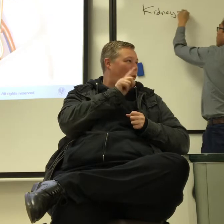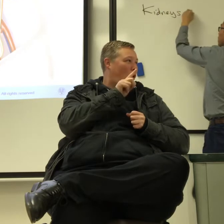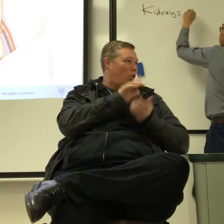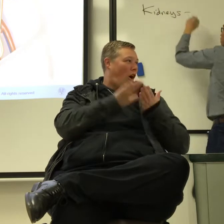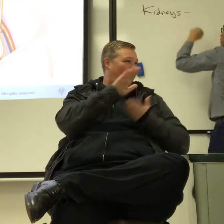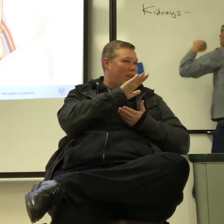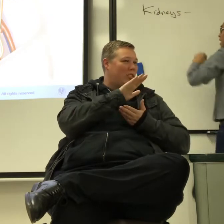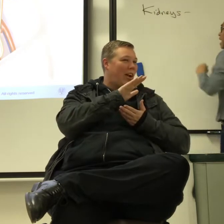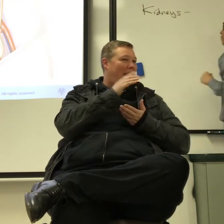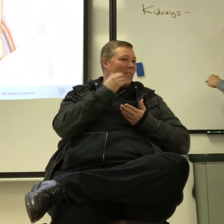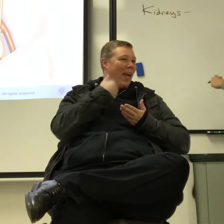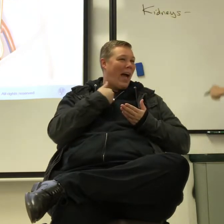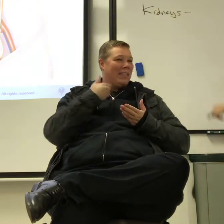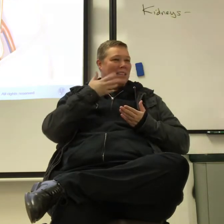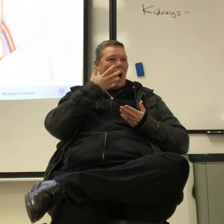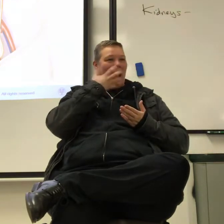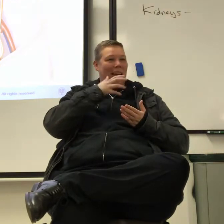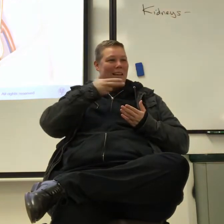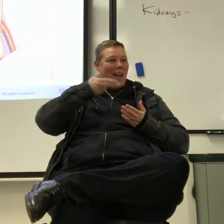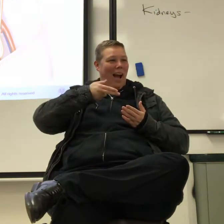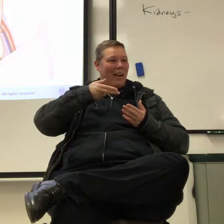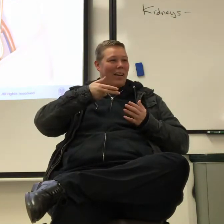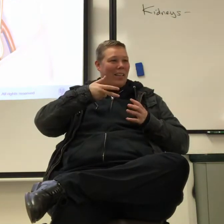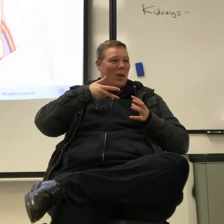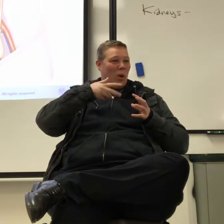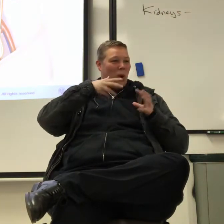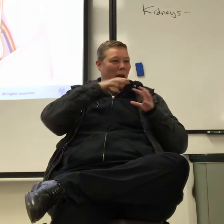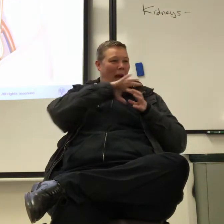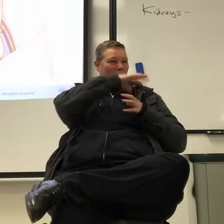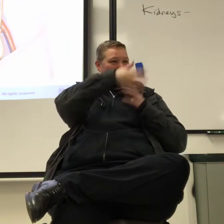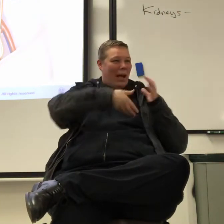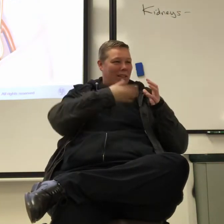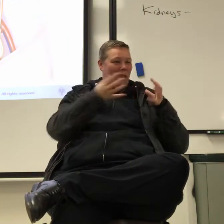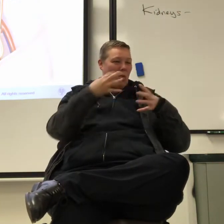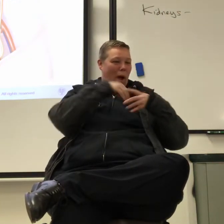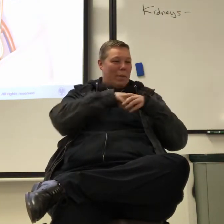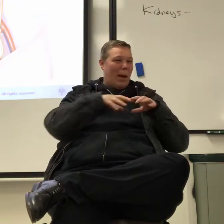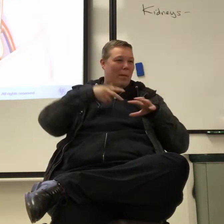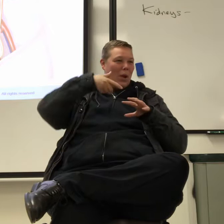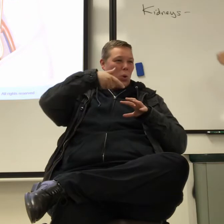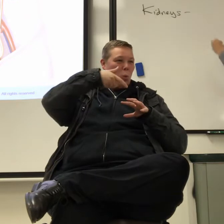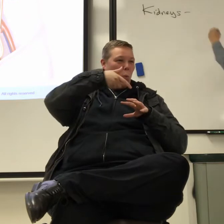What I do when I look for it in a cadaver, I palpate the 12th rib.